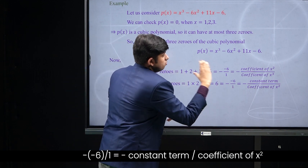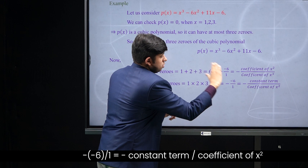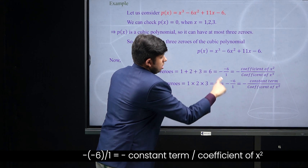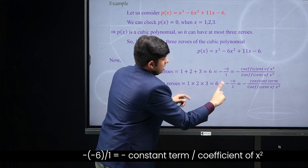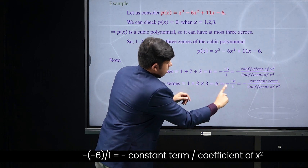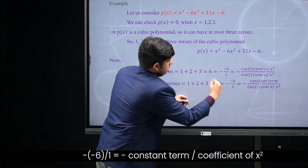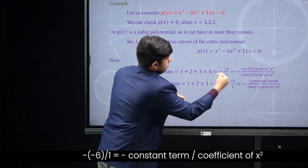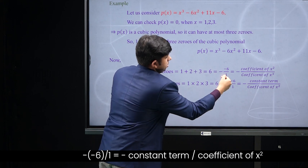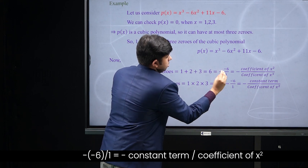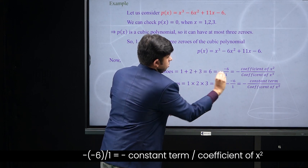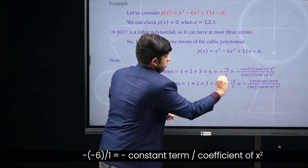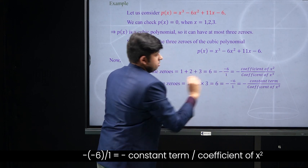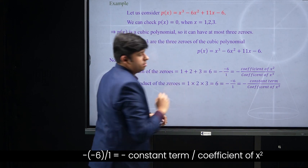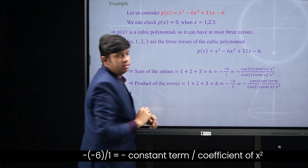of constant term by coefficient of x square.